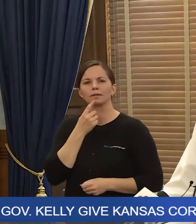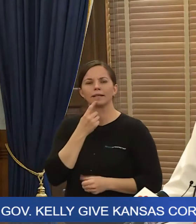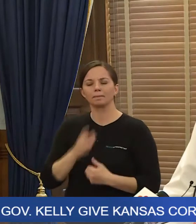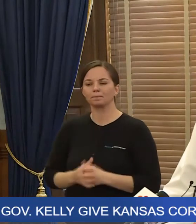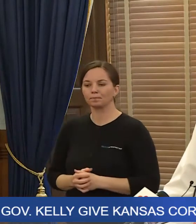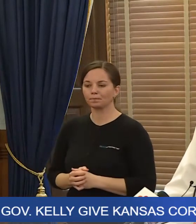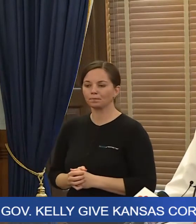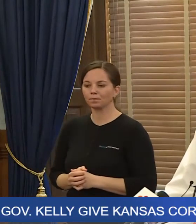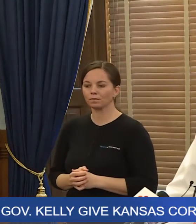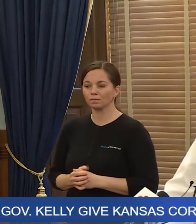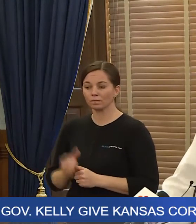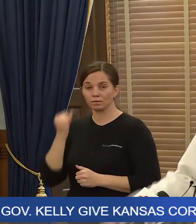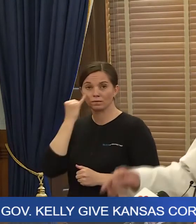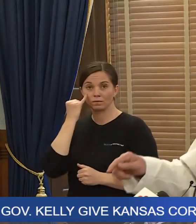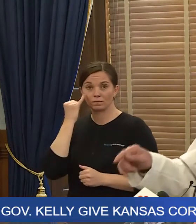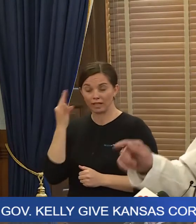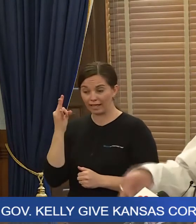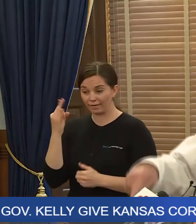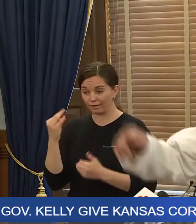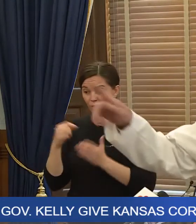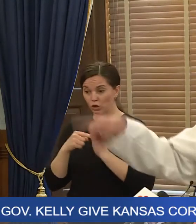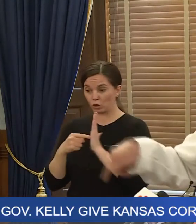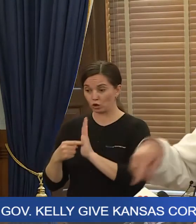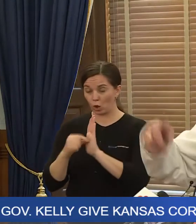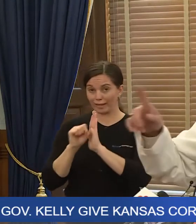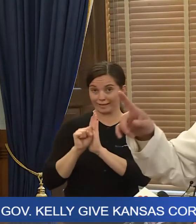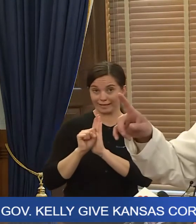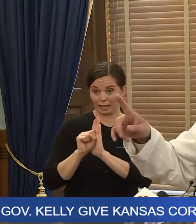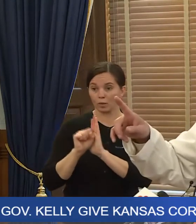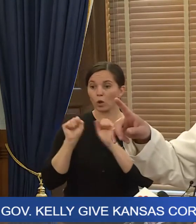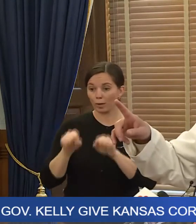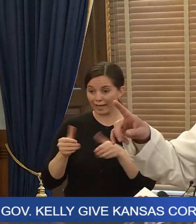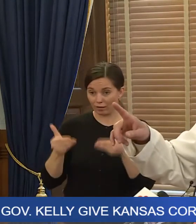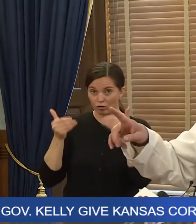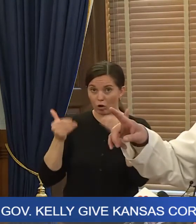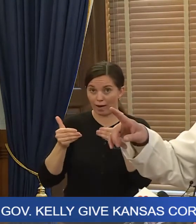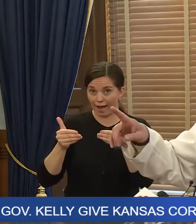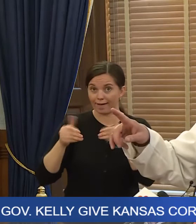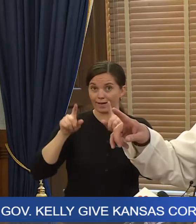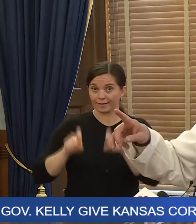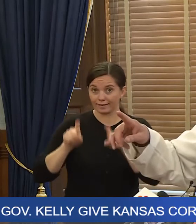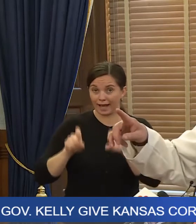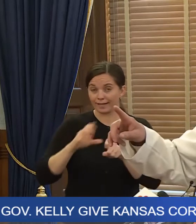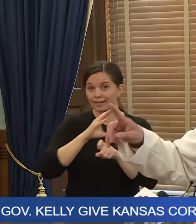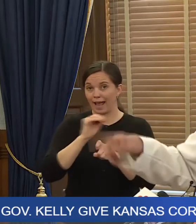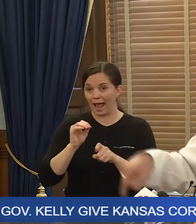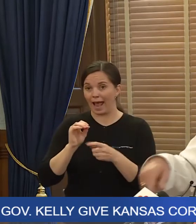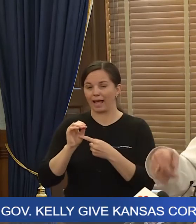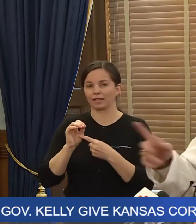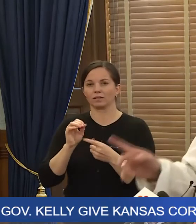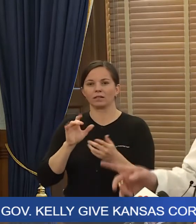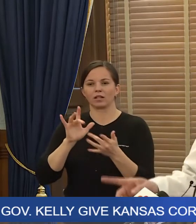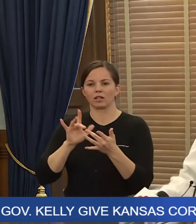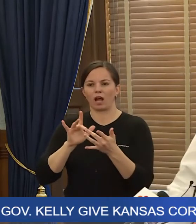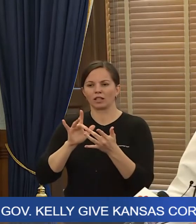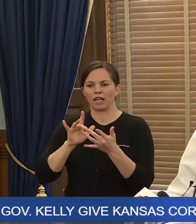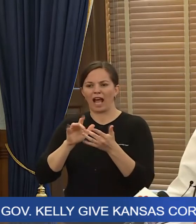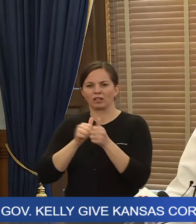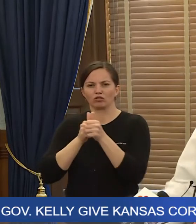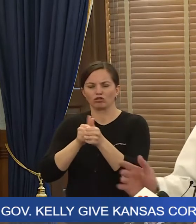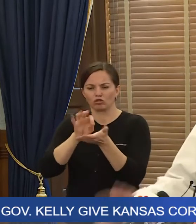that anybody that's symptomatic, we can test, and in contact tracing around those symptomatic patients, we can test.